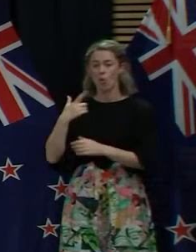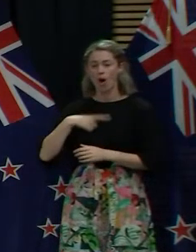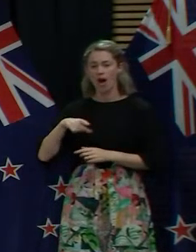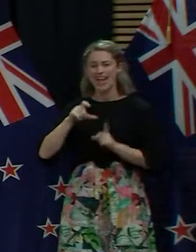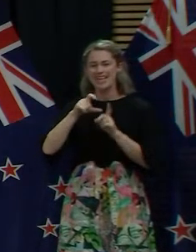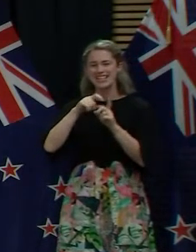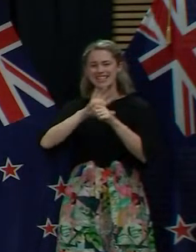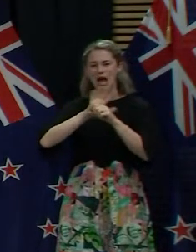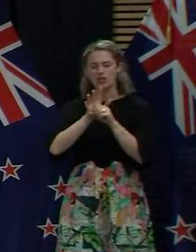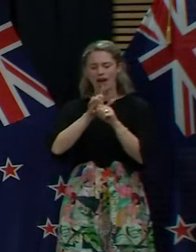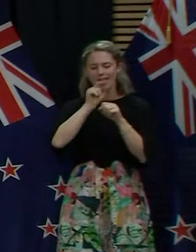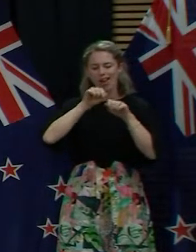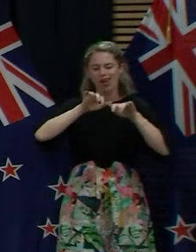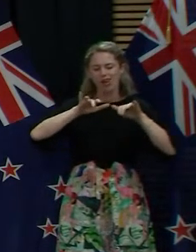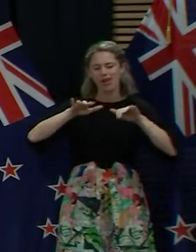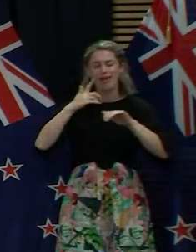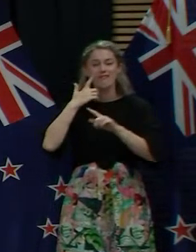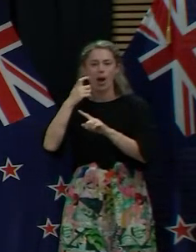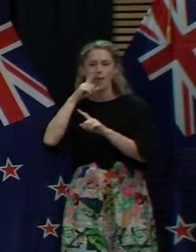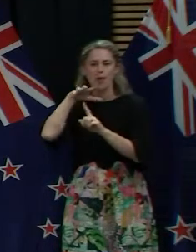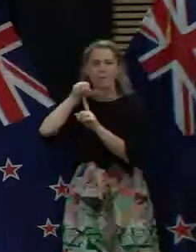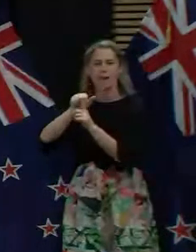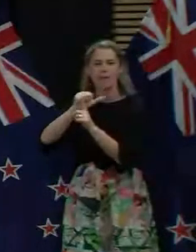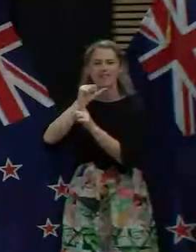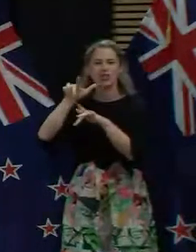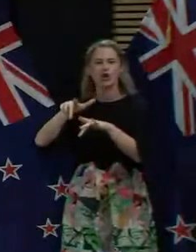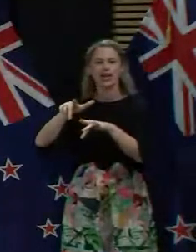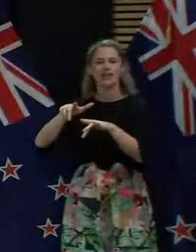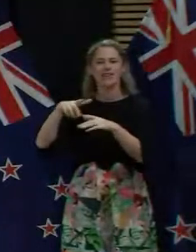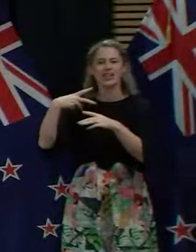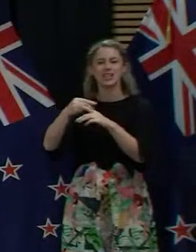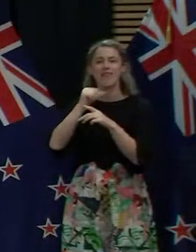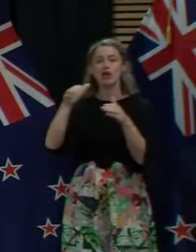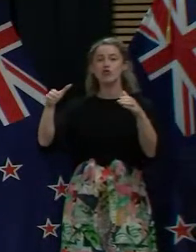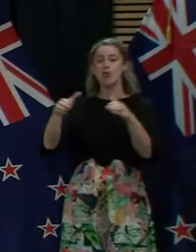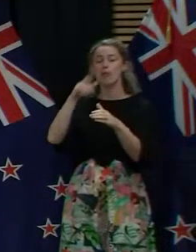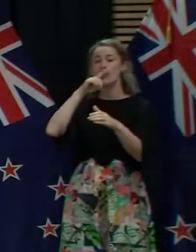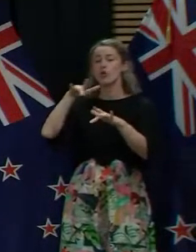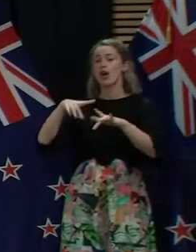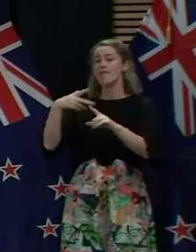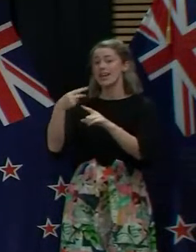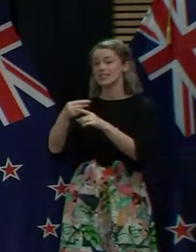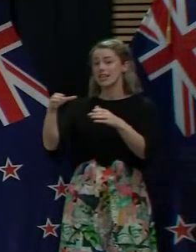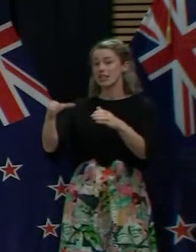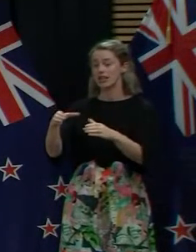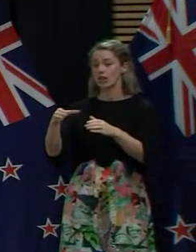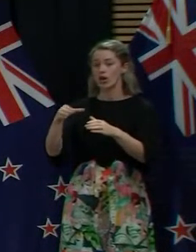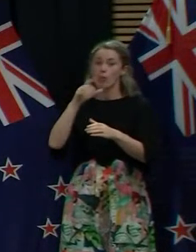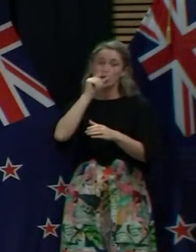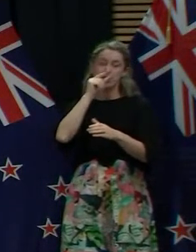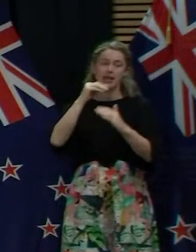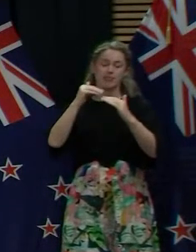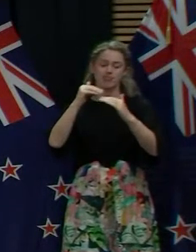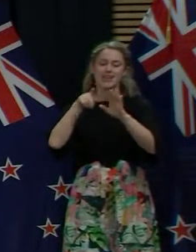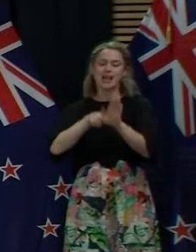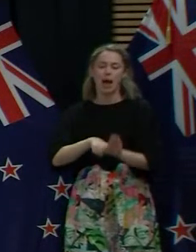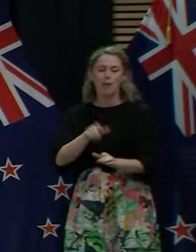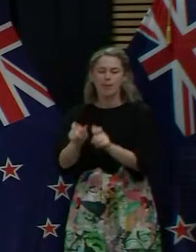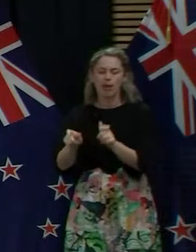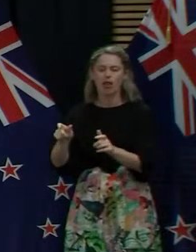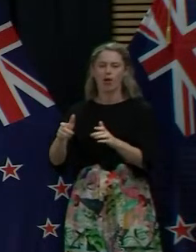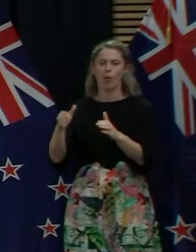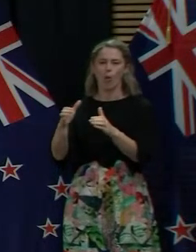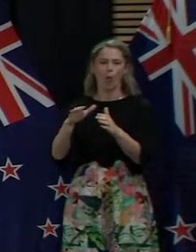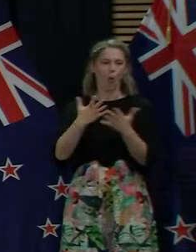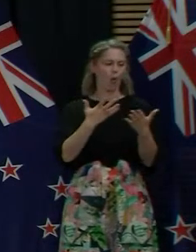be very good at finding unvaccinated people. And if there's a pocket of unvaccinated people, and that includes an age group or an